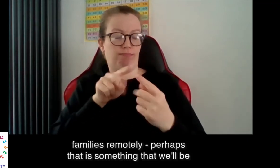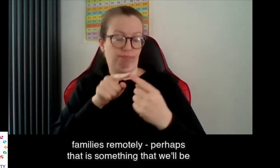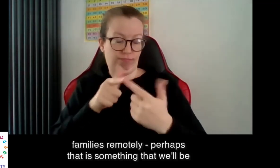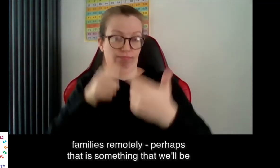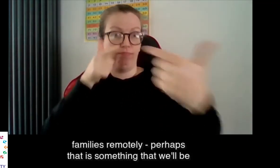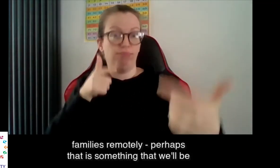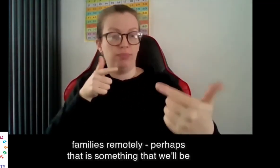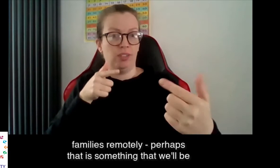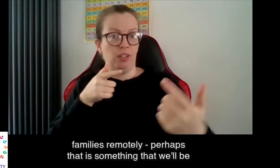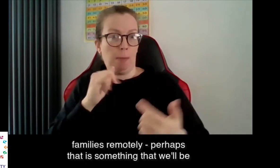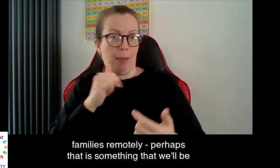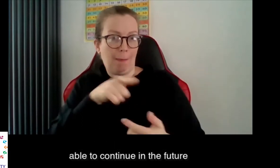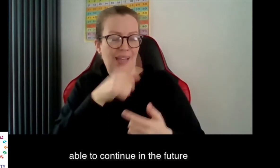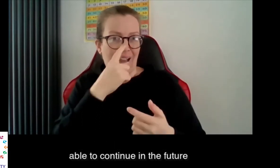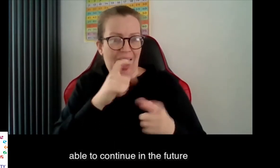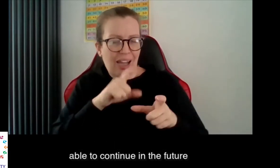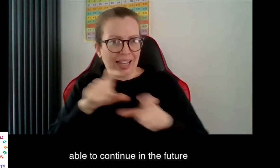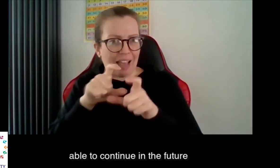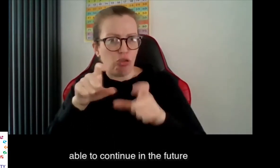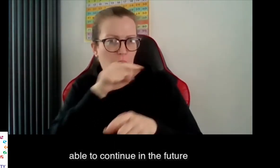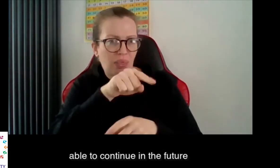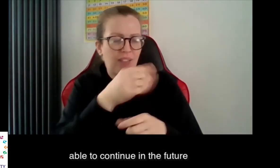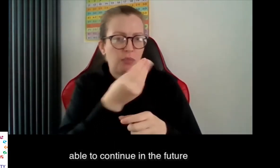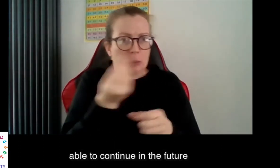Perhaps that is something that we'll be able to continue in the future.